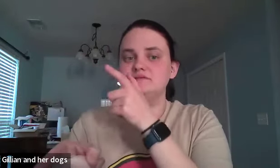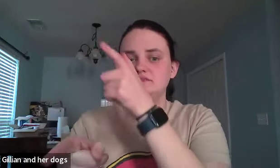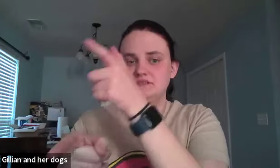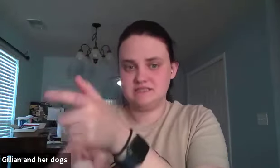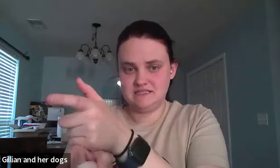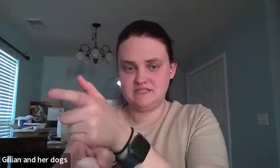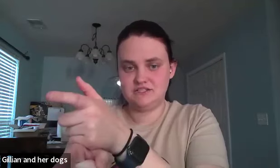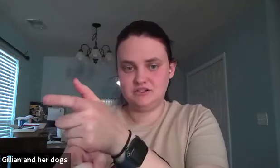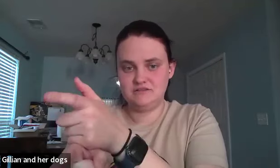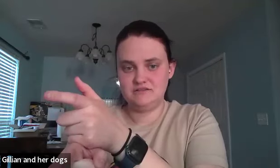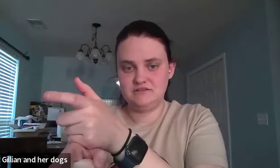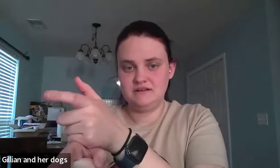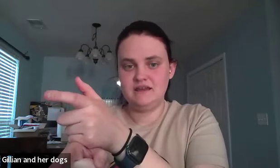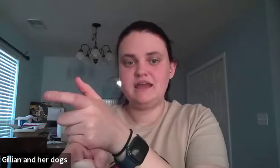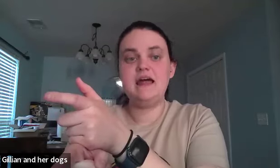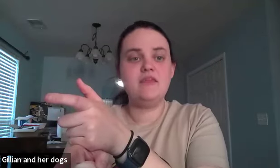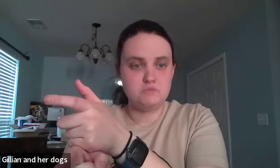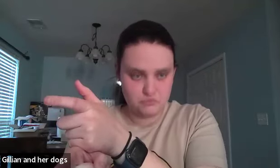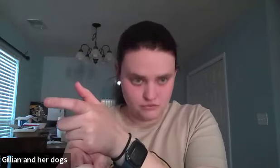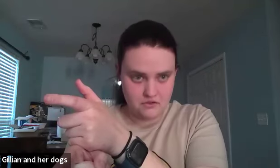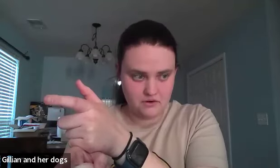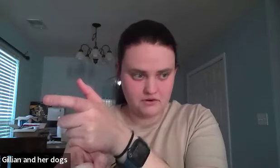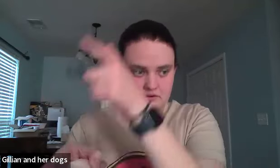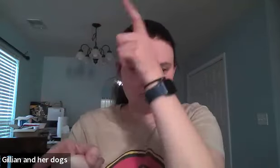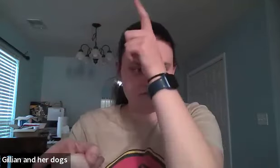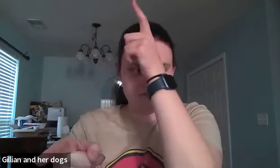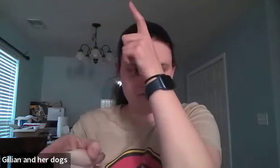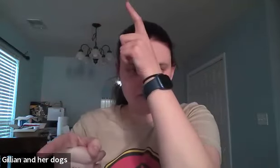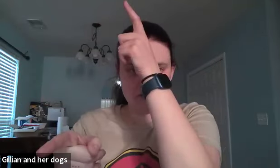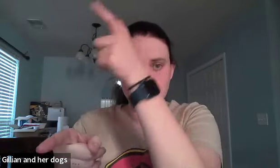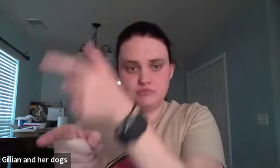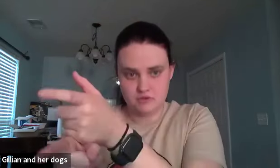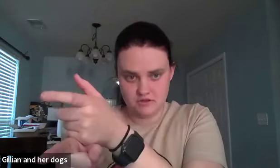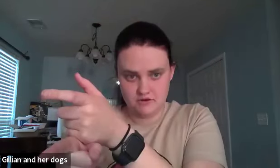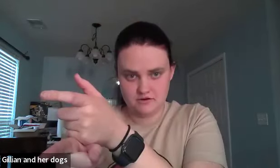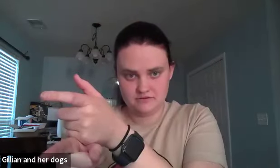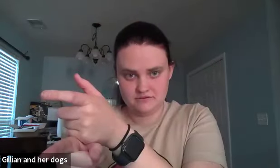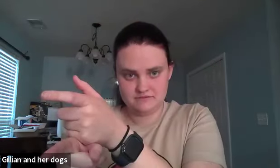Sister, sister. And then brother, brother.